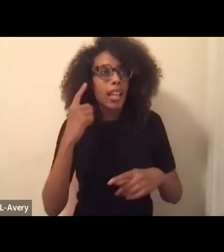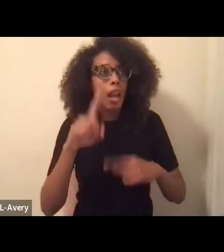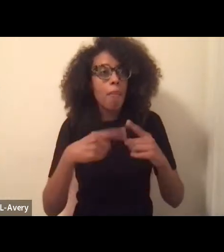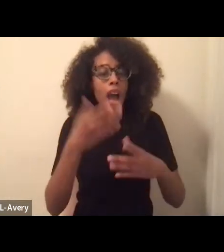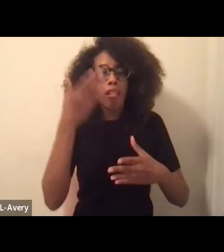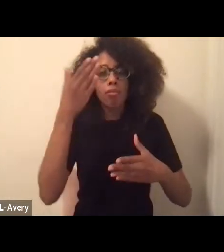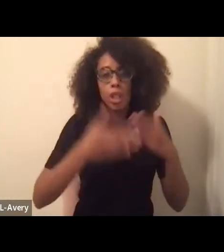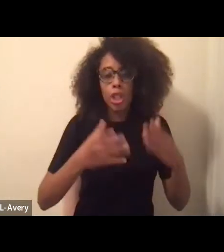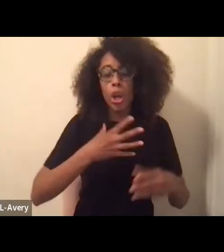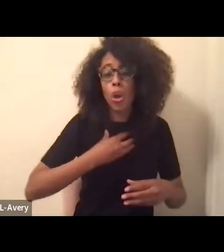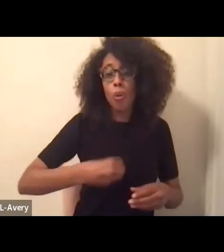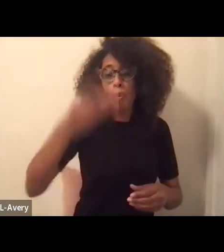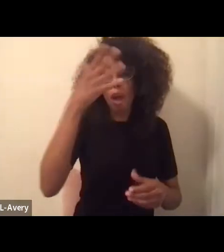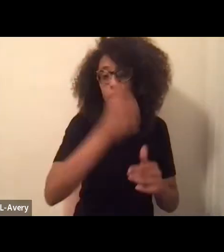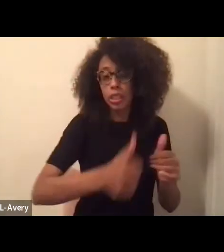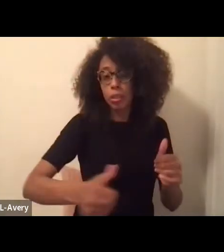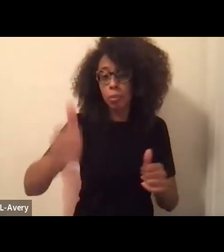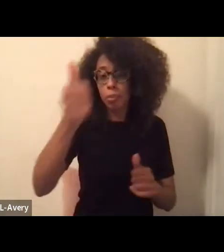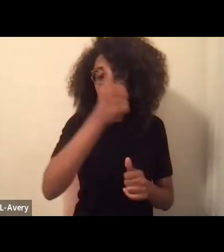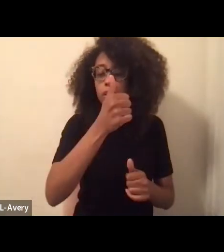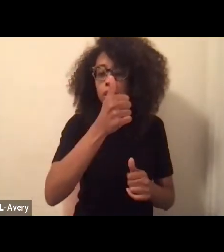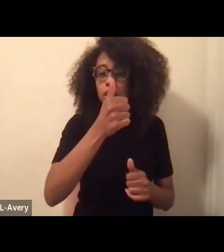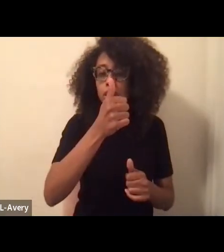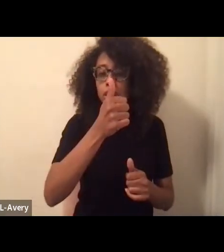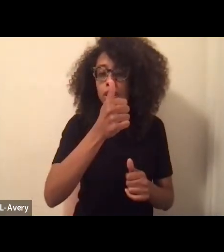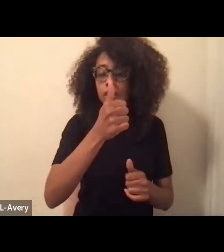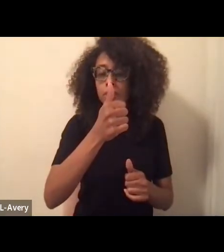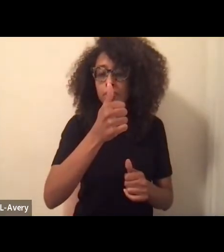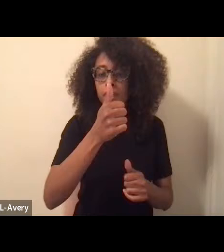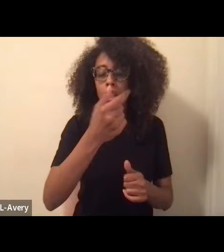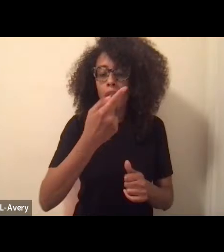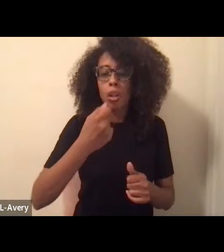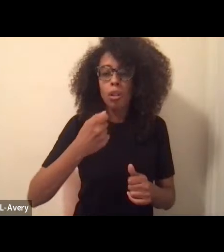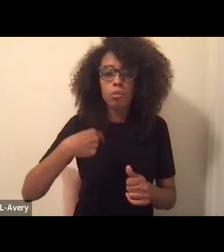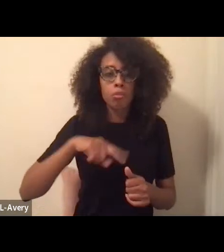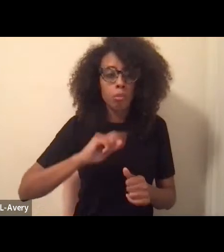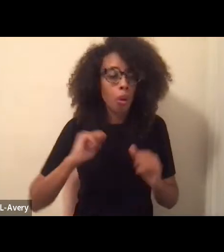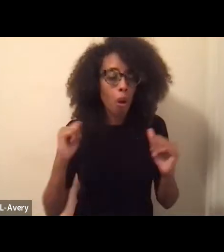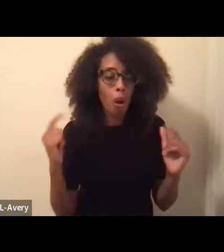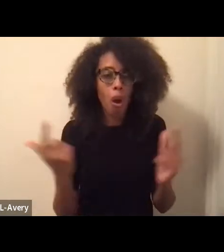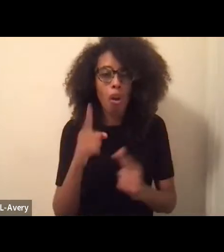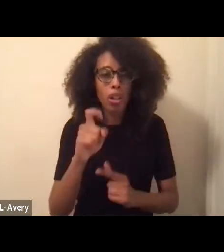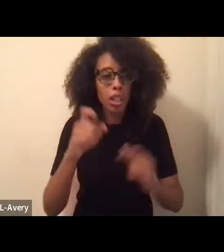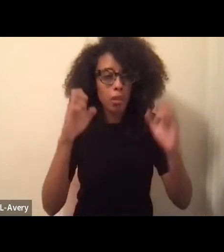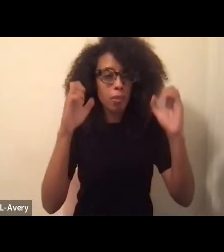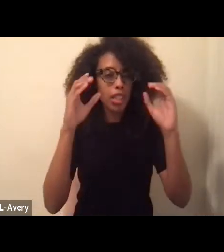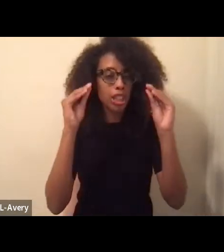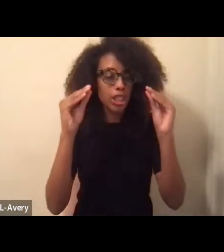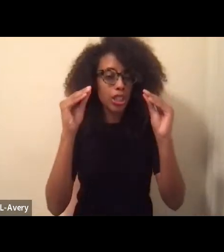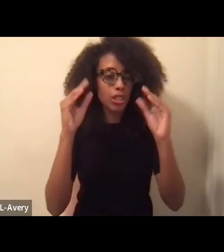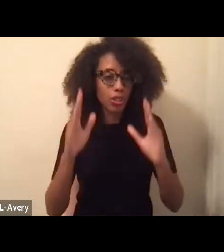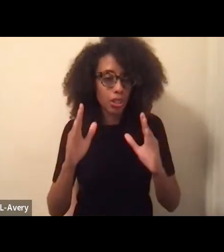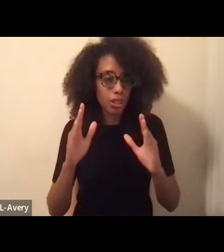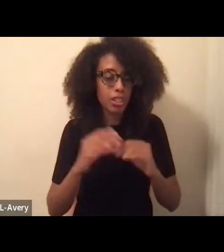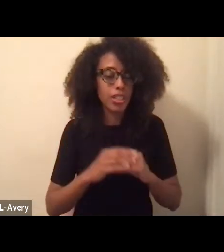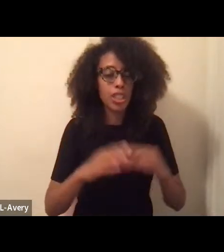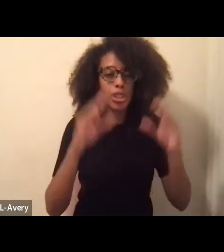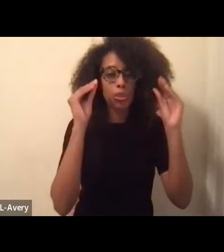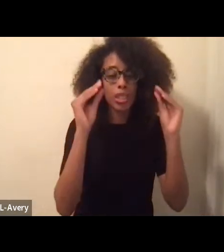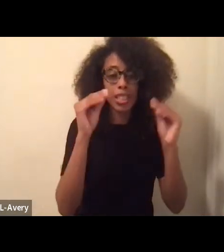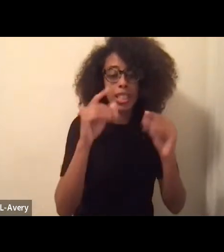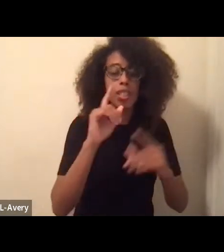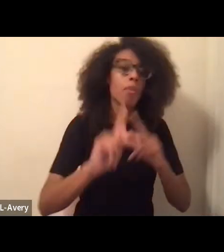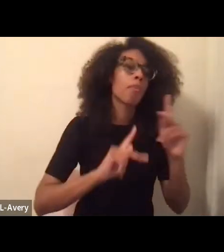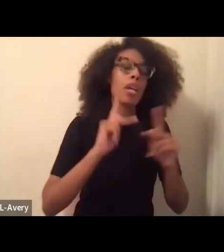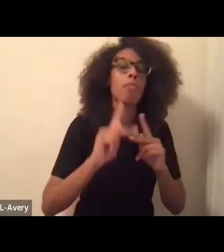we have to all be teachers who teach people to transgress, who disrupt